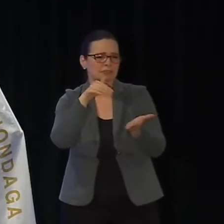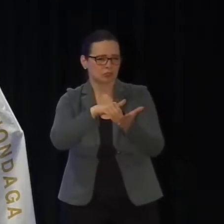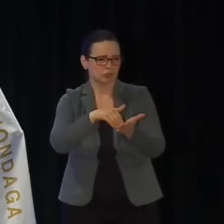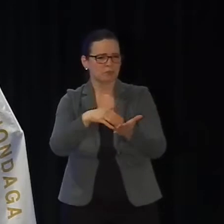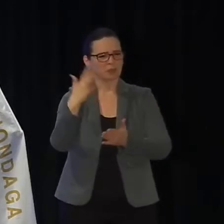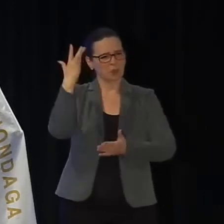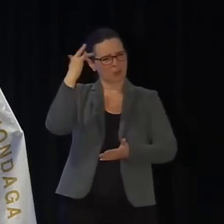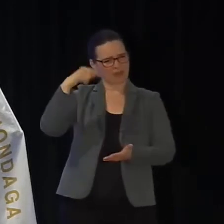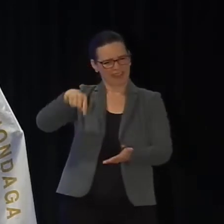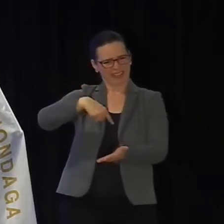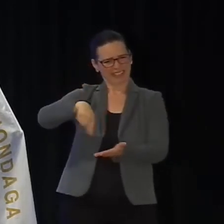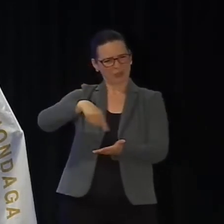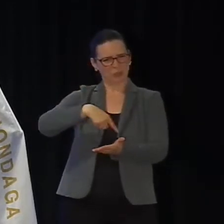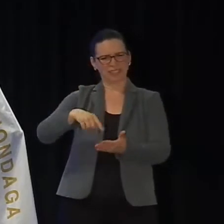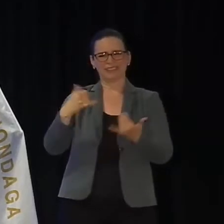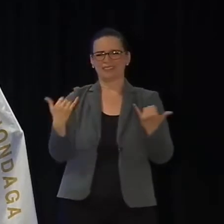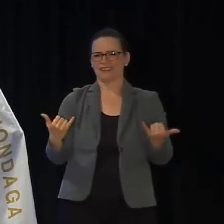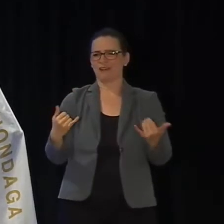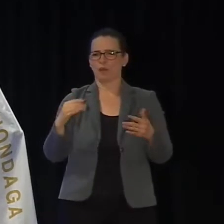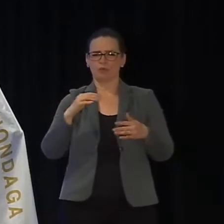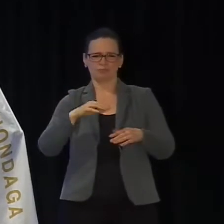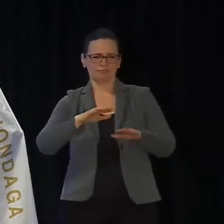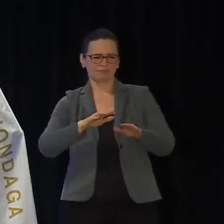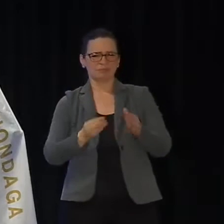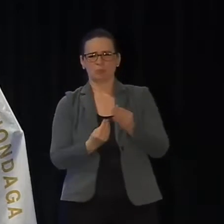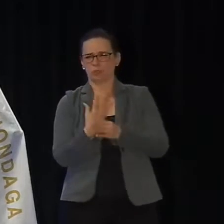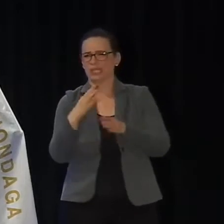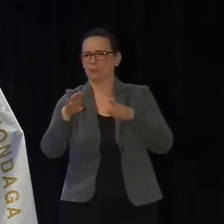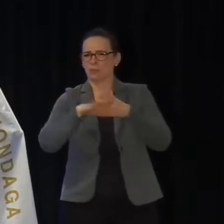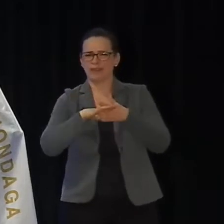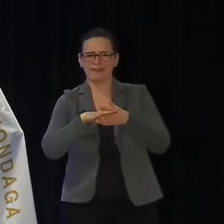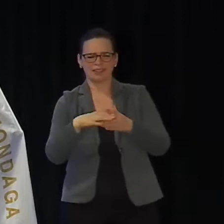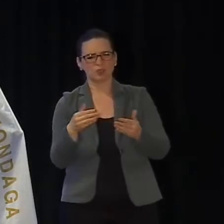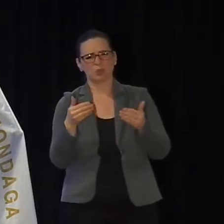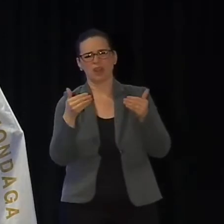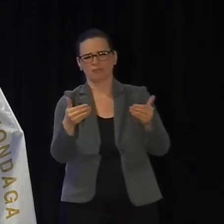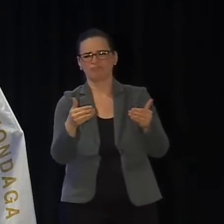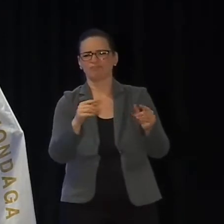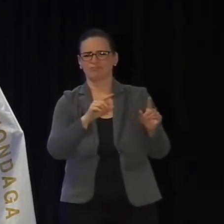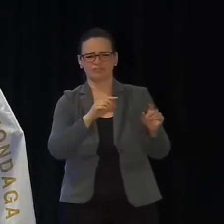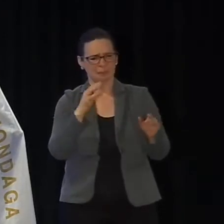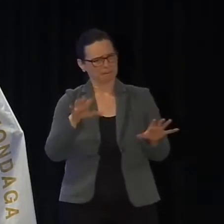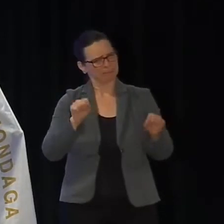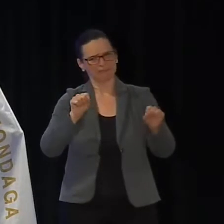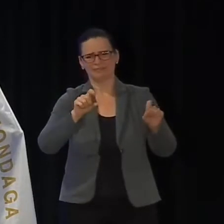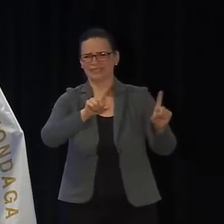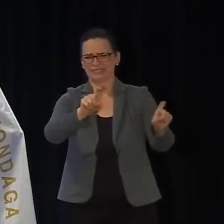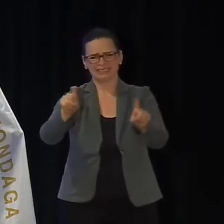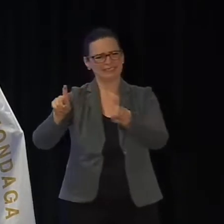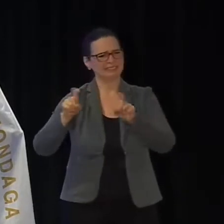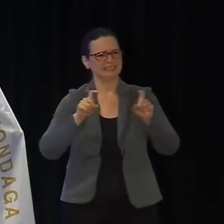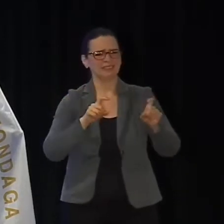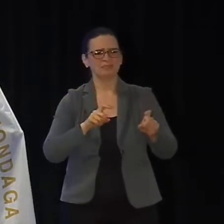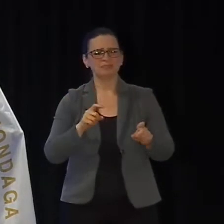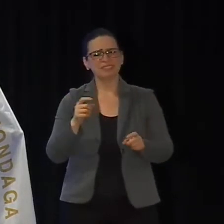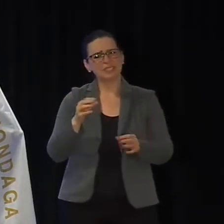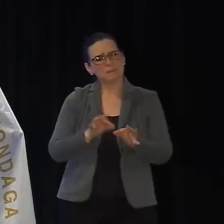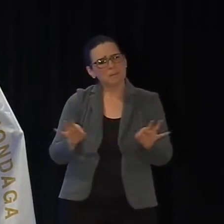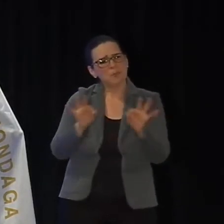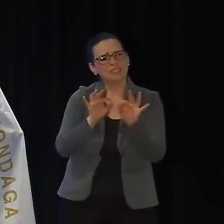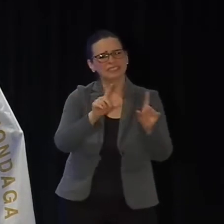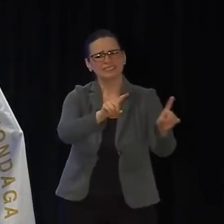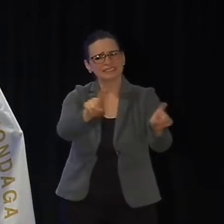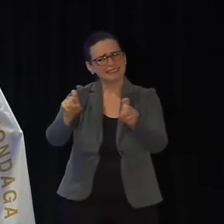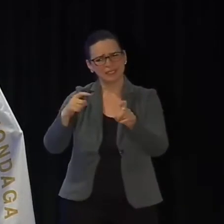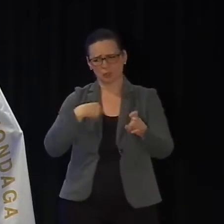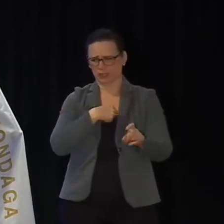that. Obviously, the idea for testing is that we find the virus, we find the cases. We don't get angry when